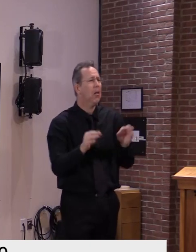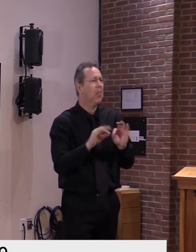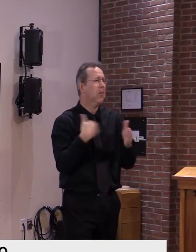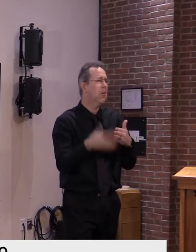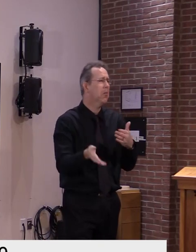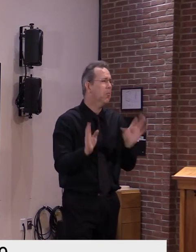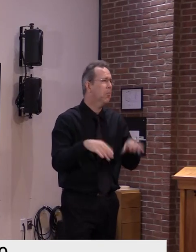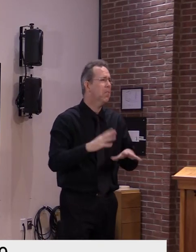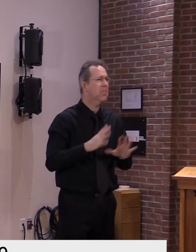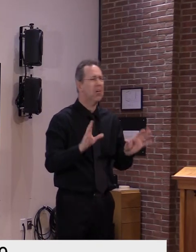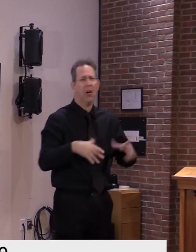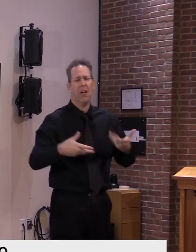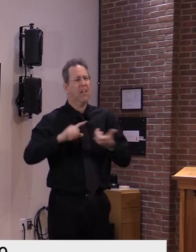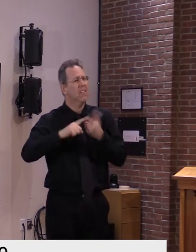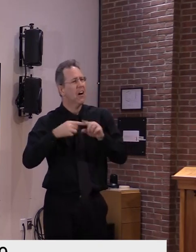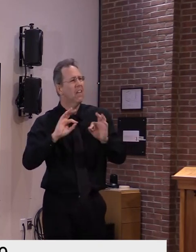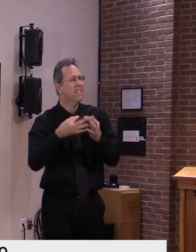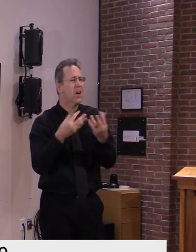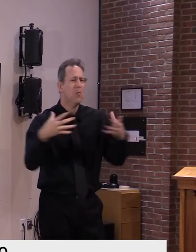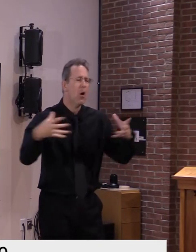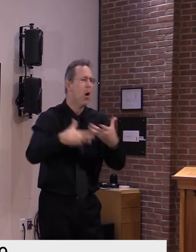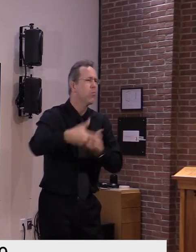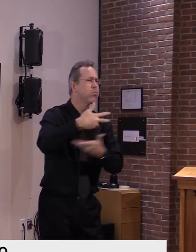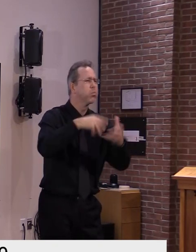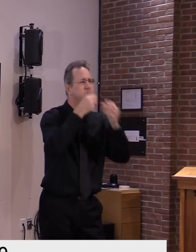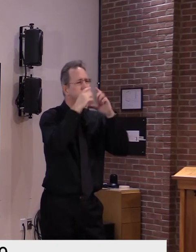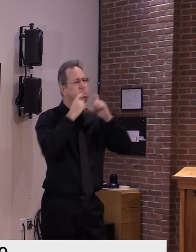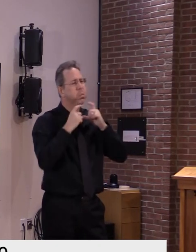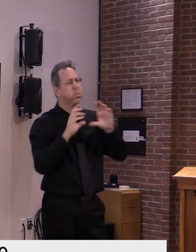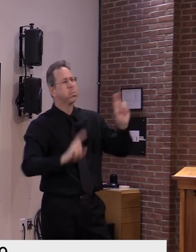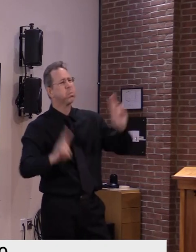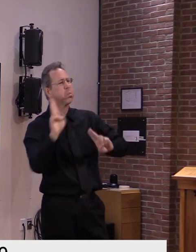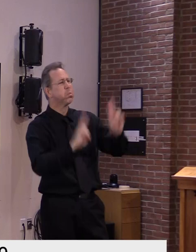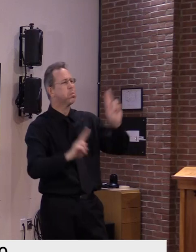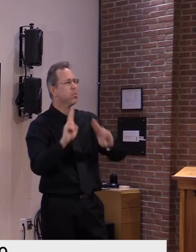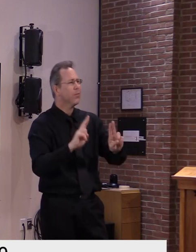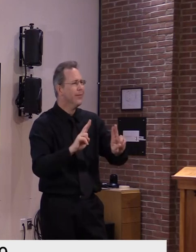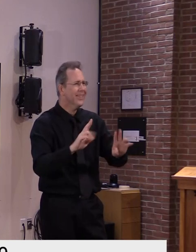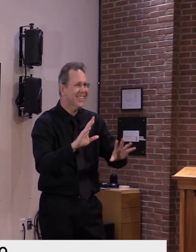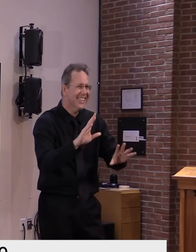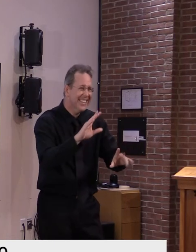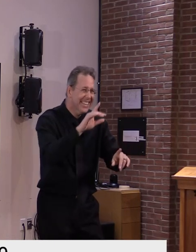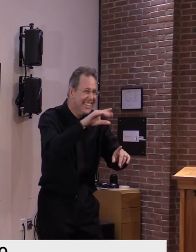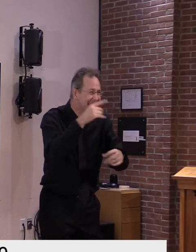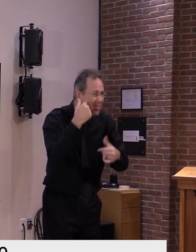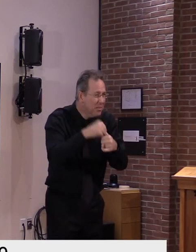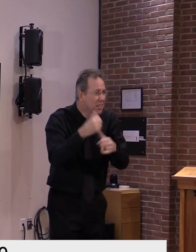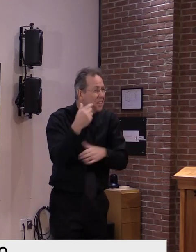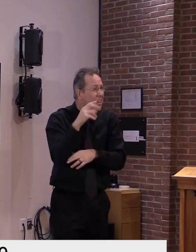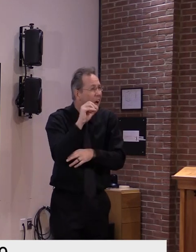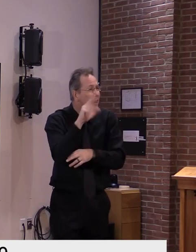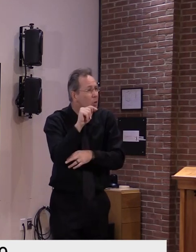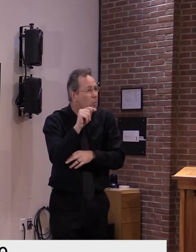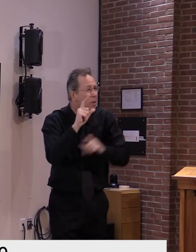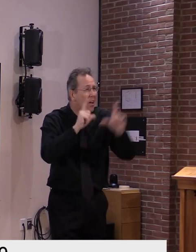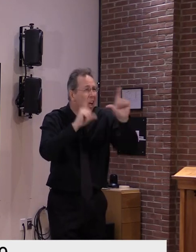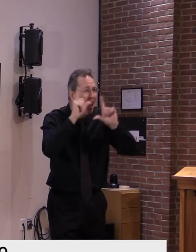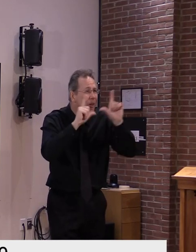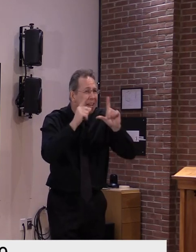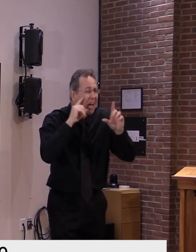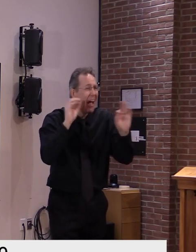October, leading to increases in cases throughout the state, and ultimately impacting our most vulnerable